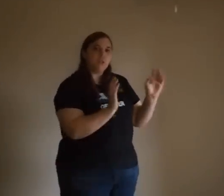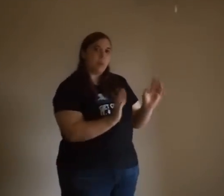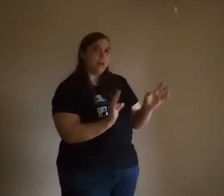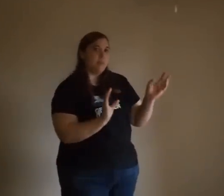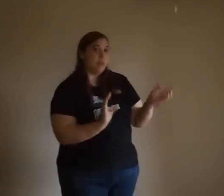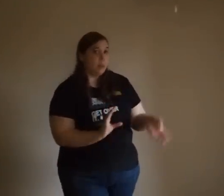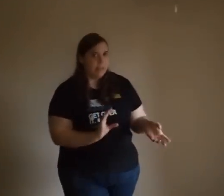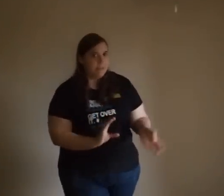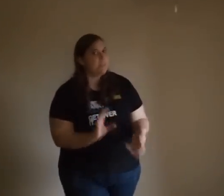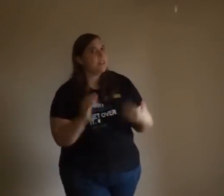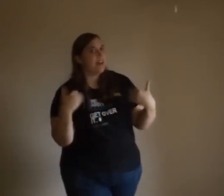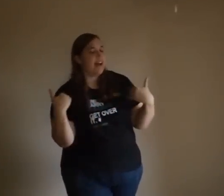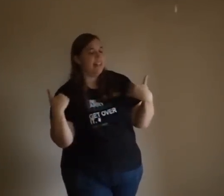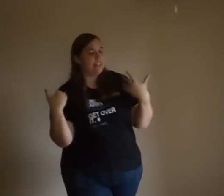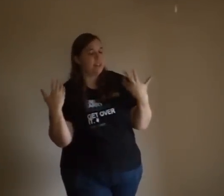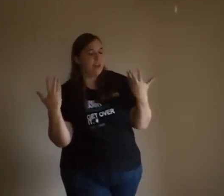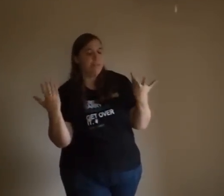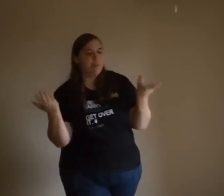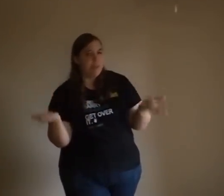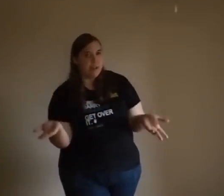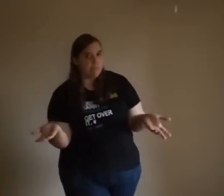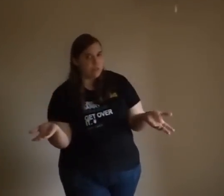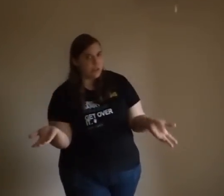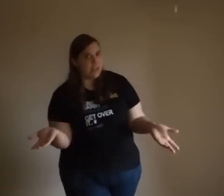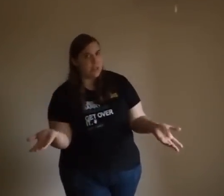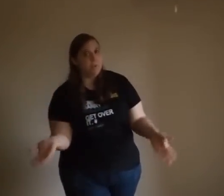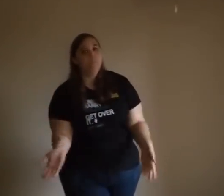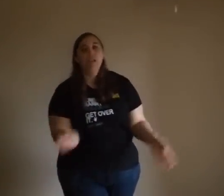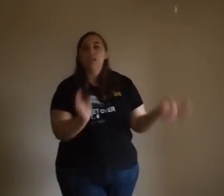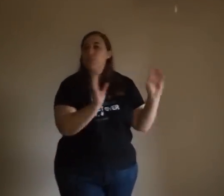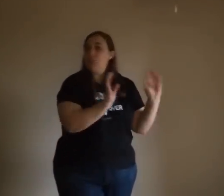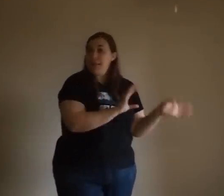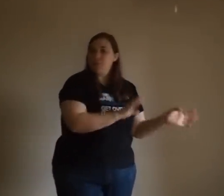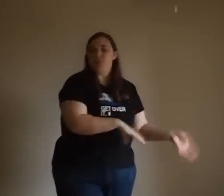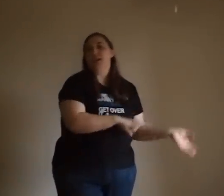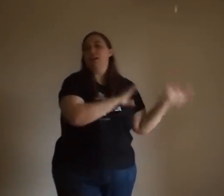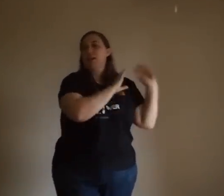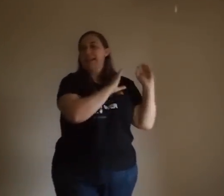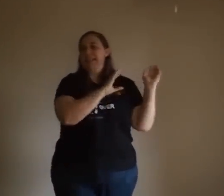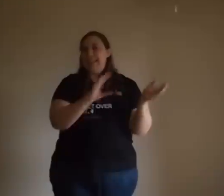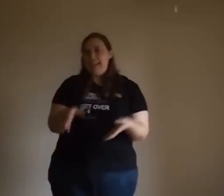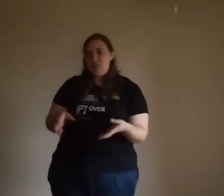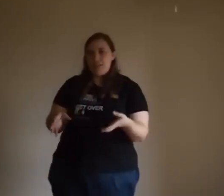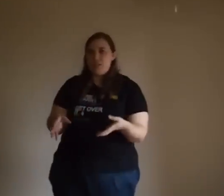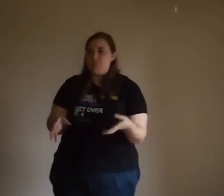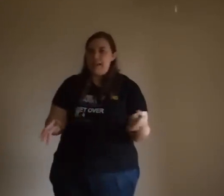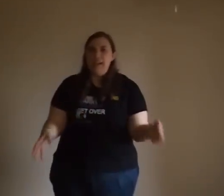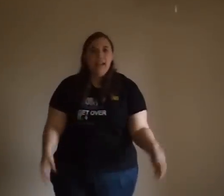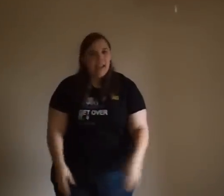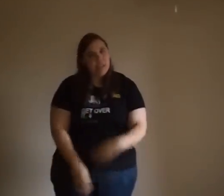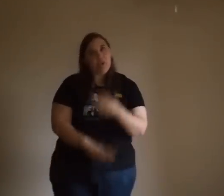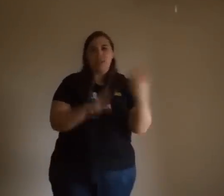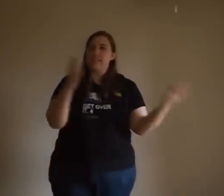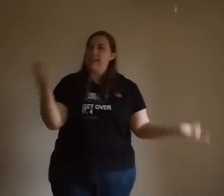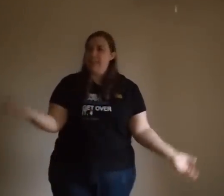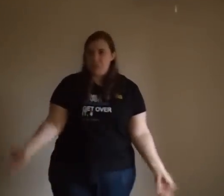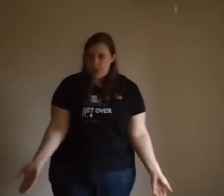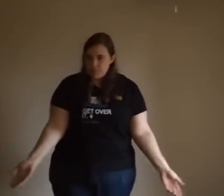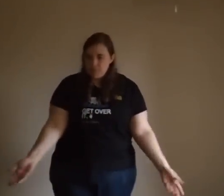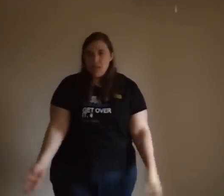Spock, and McCoy, I like to call them the Banff Trio. So the Banff Trio lands on this planet, and of course they get into trouble.